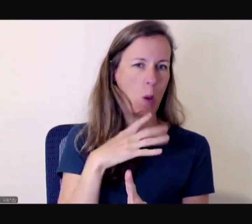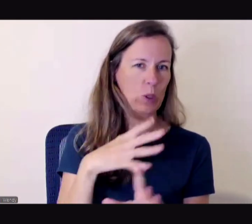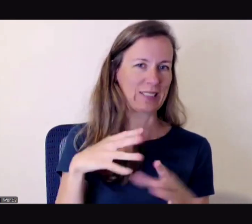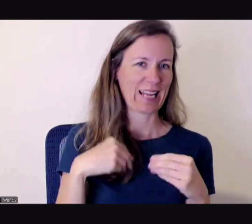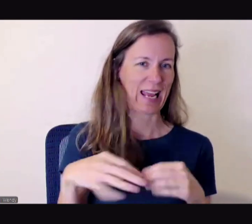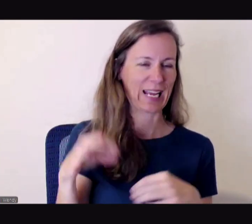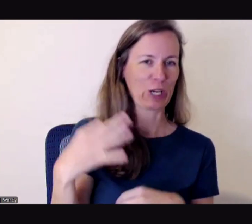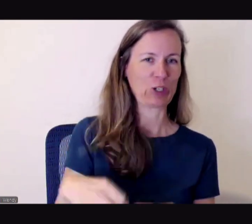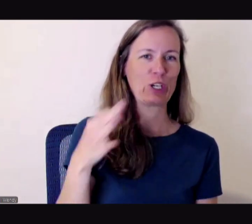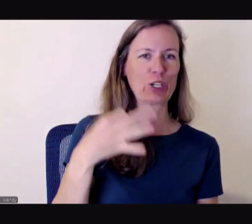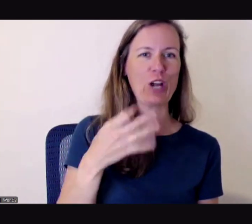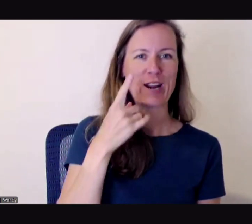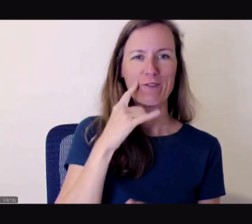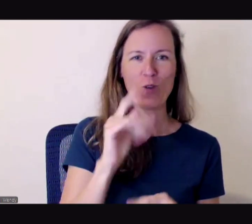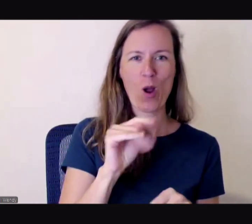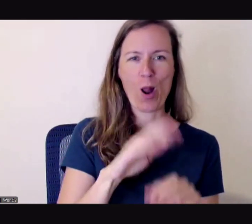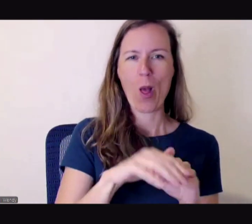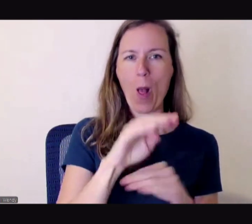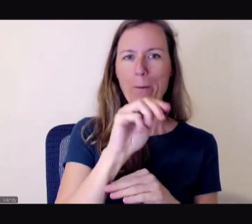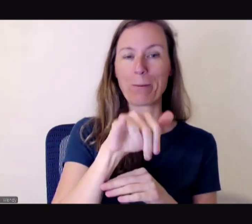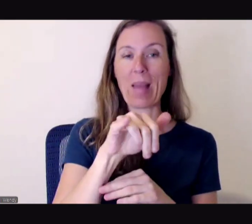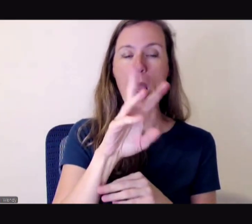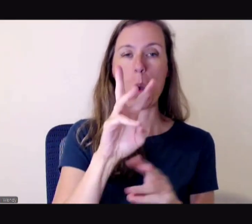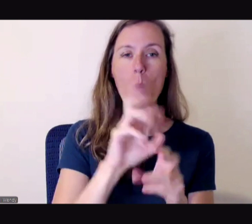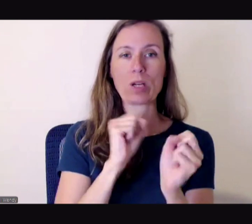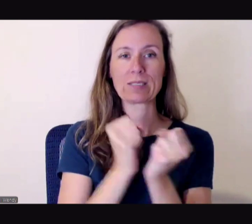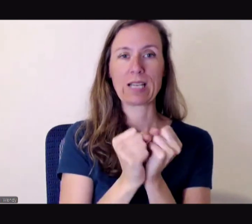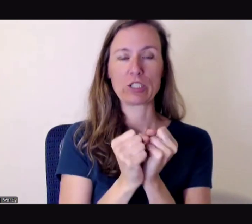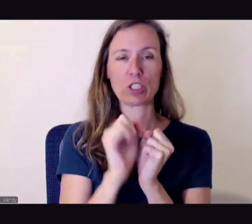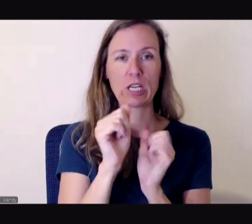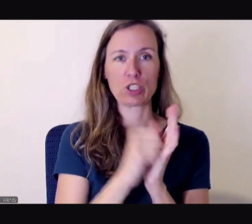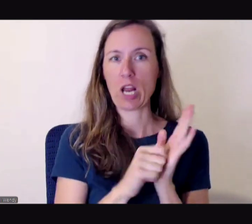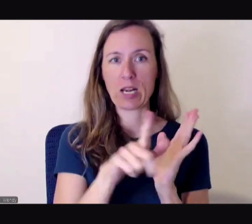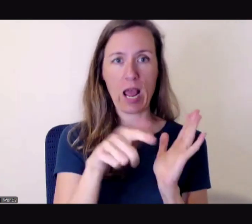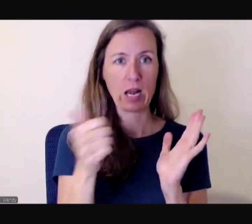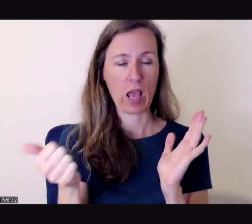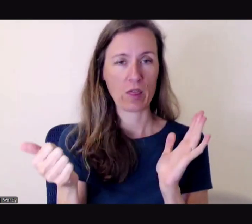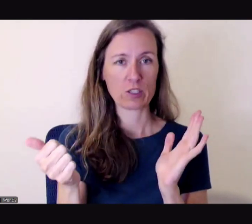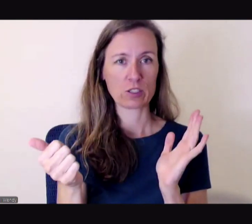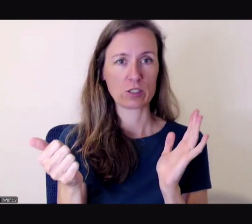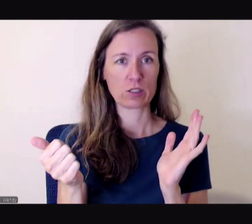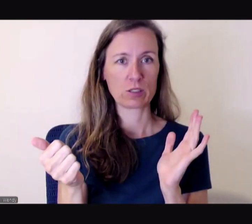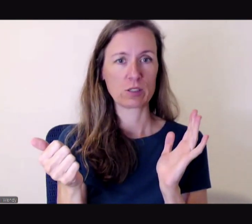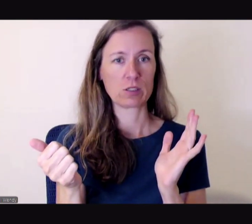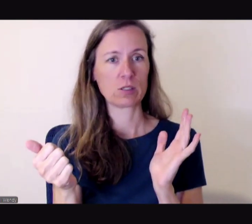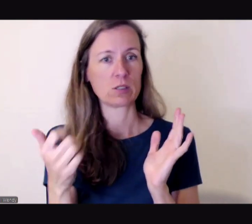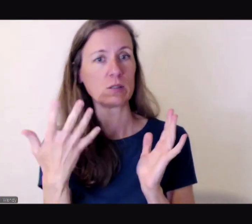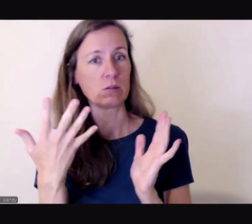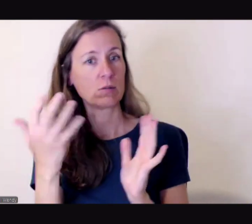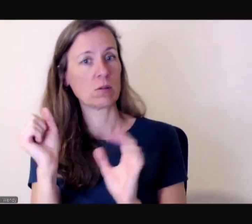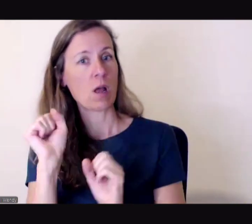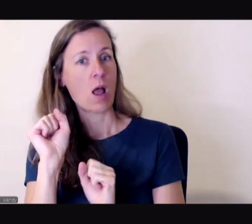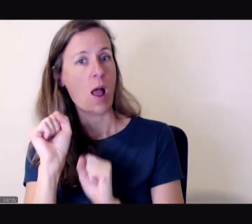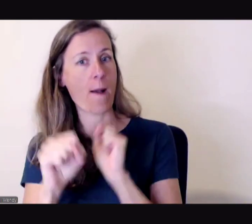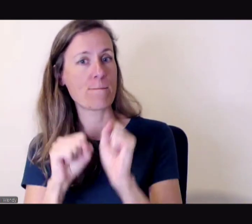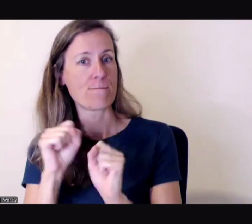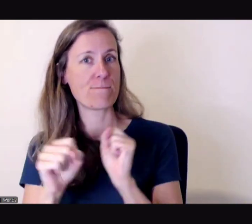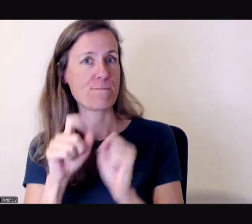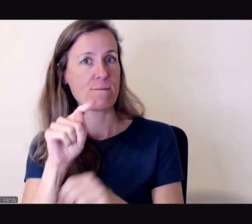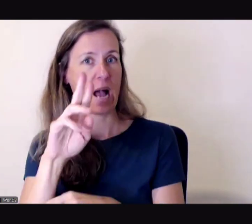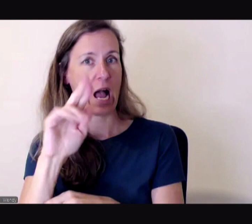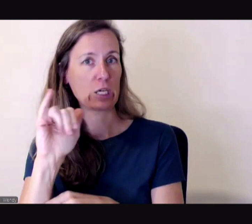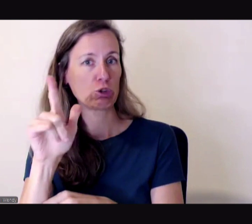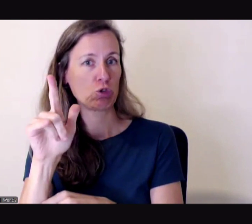other items? Okay, Mr. Galloway, what did we forget? Bike trail, but we might need to kick the bike trail into